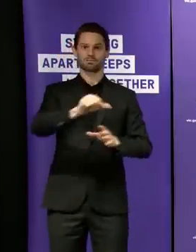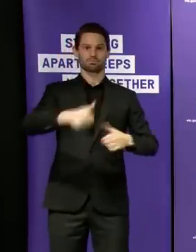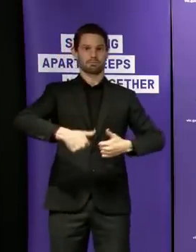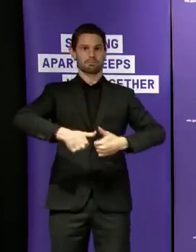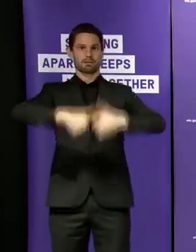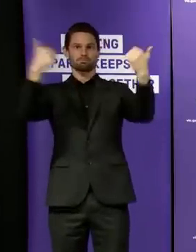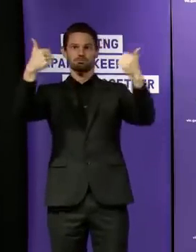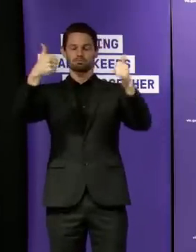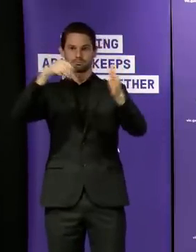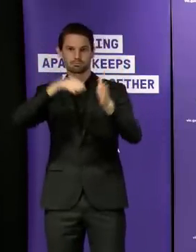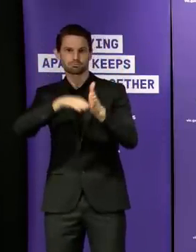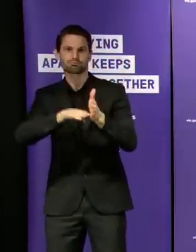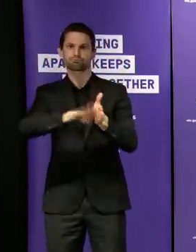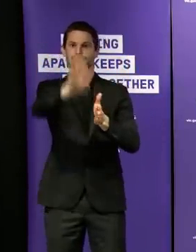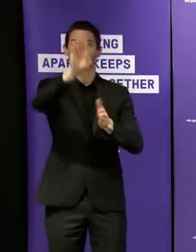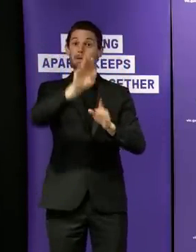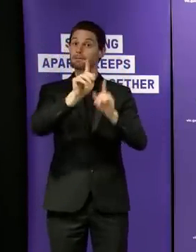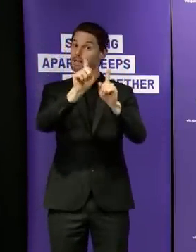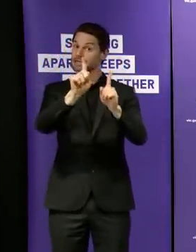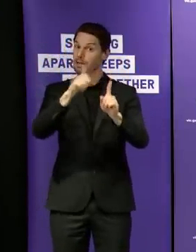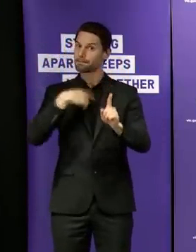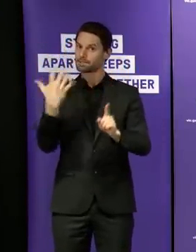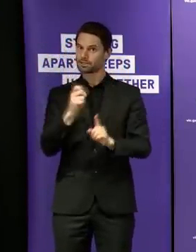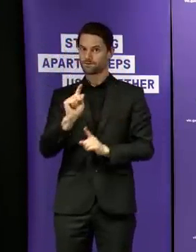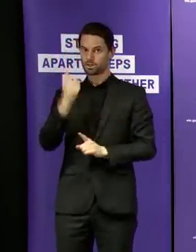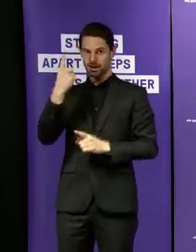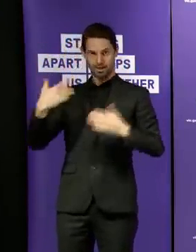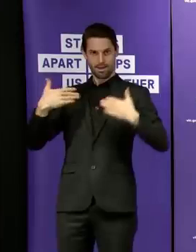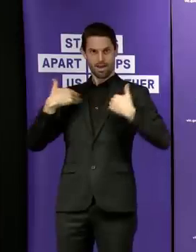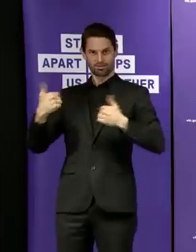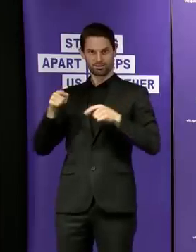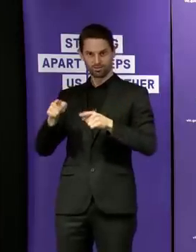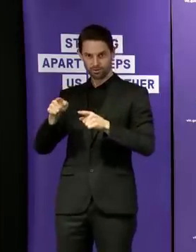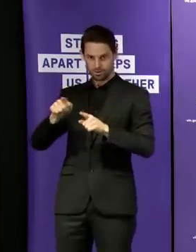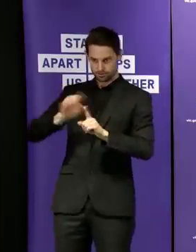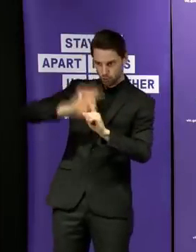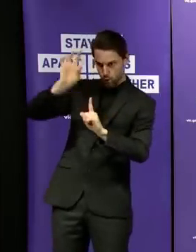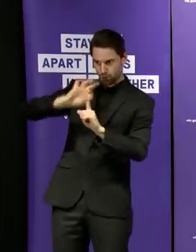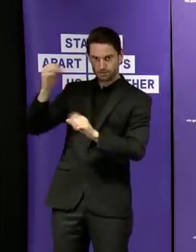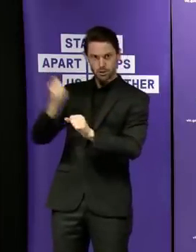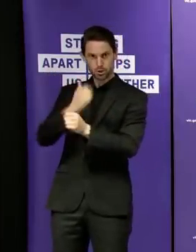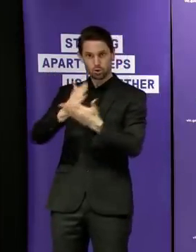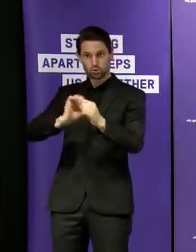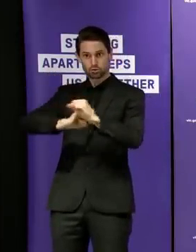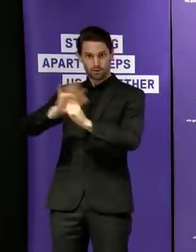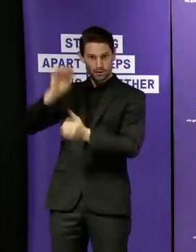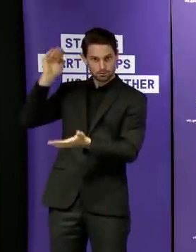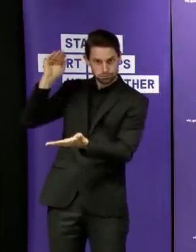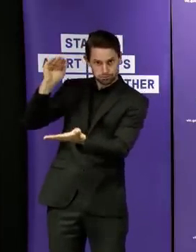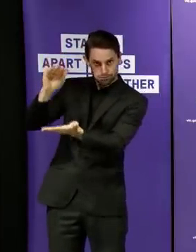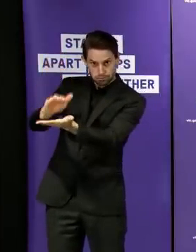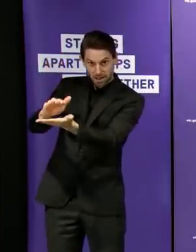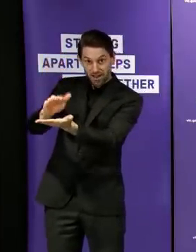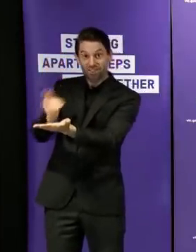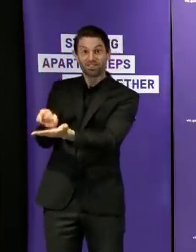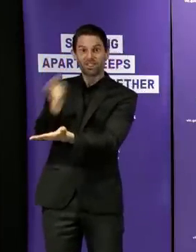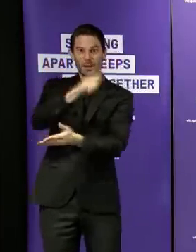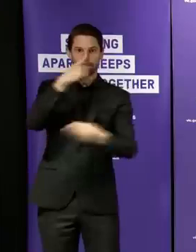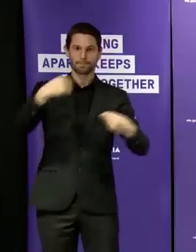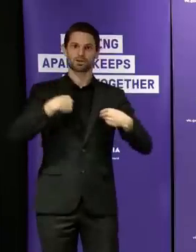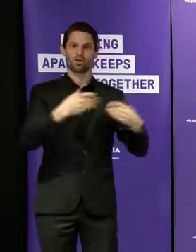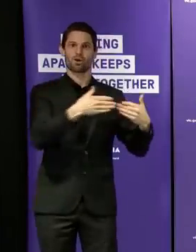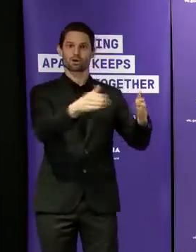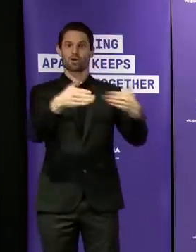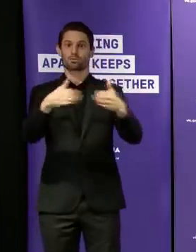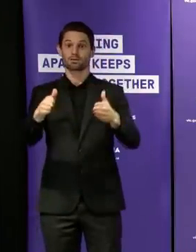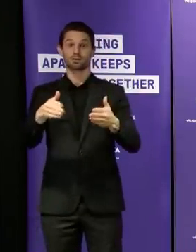sequence right. You've got to fix the health problem first, and then you can move on to do the other important work. So today, with